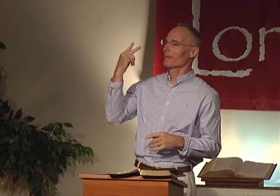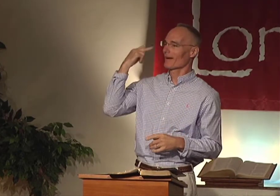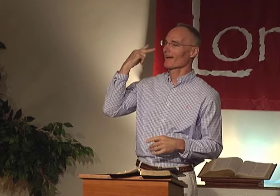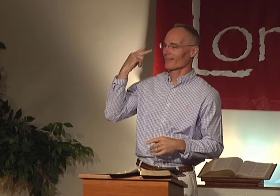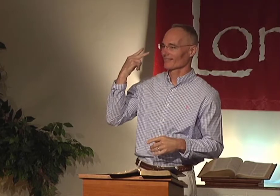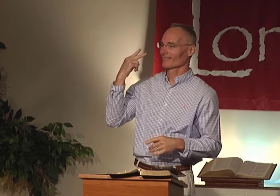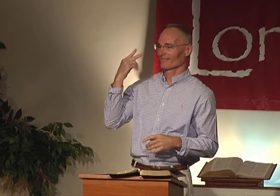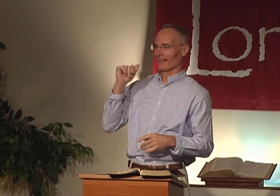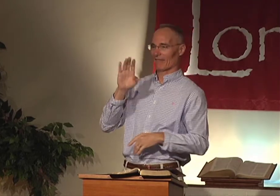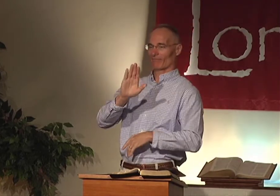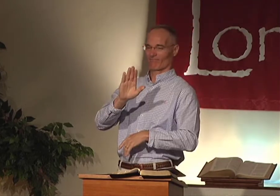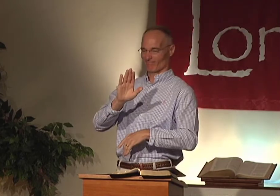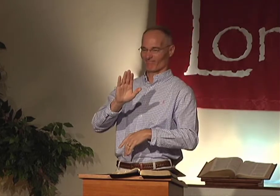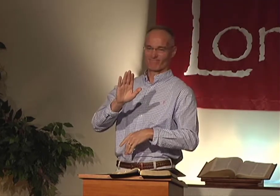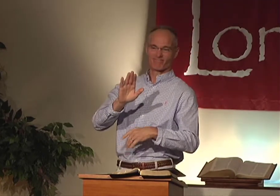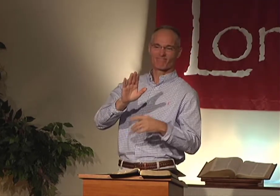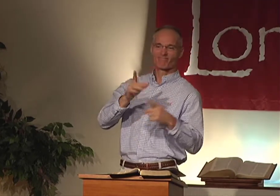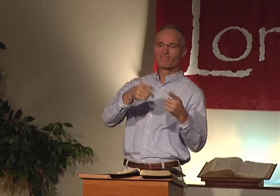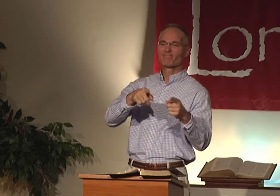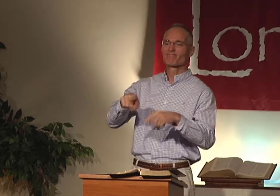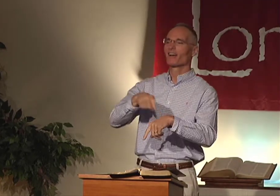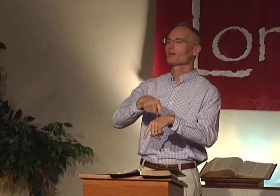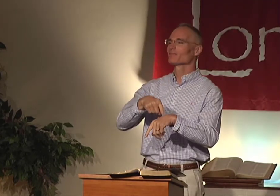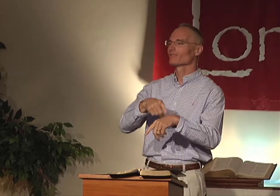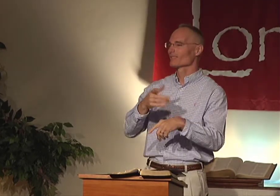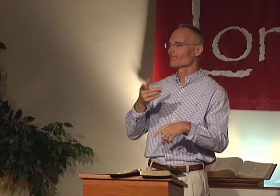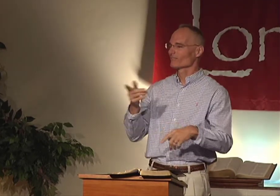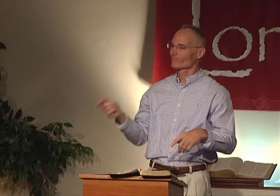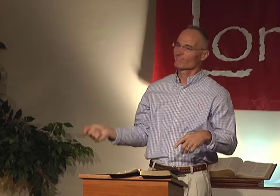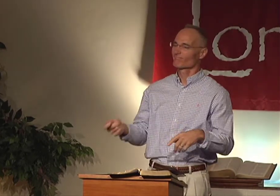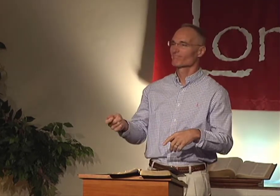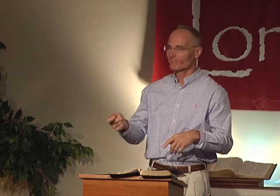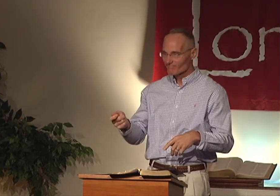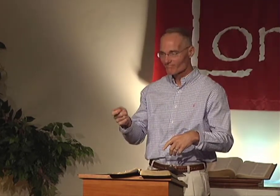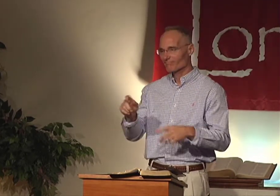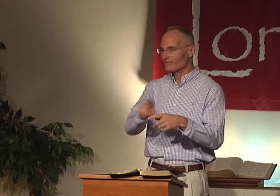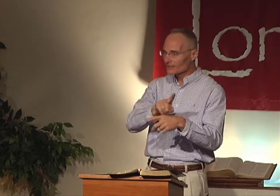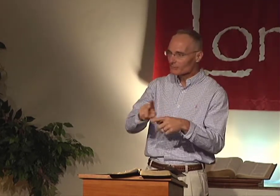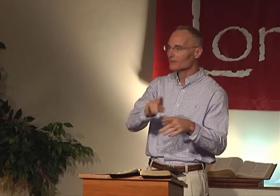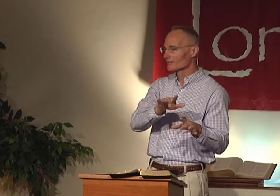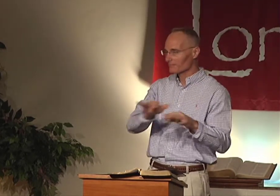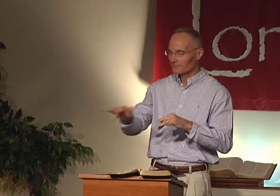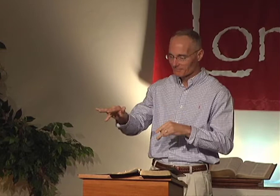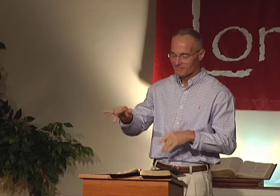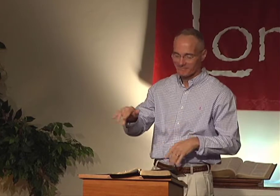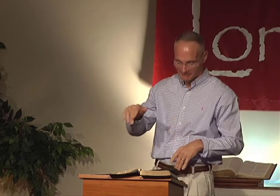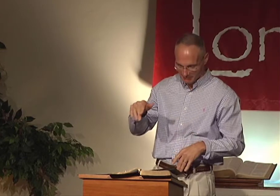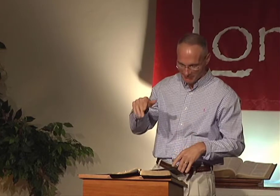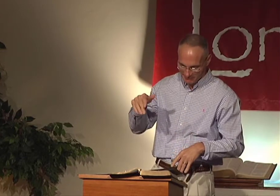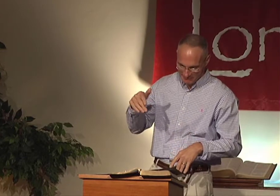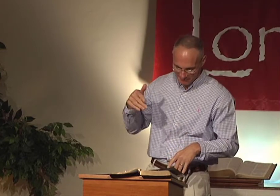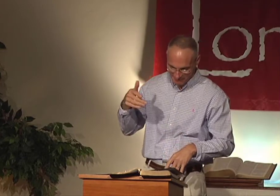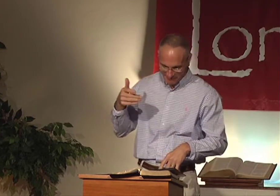It's interesting when you look back at those times and what happened, the discipline.